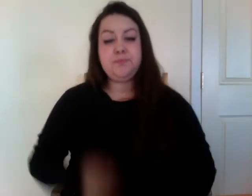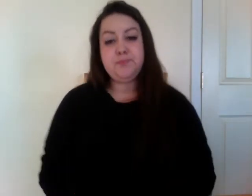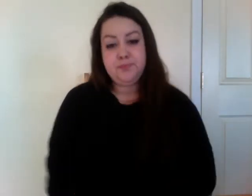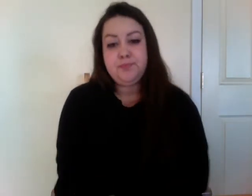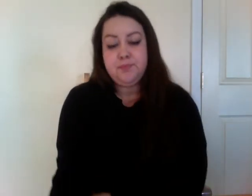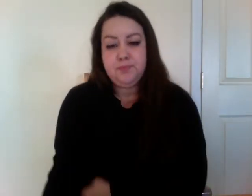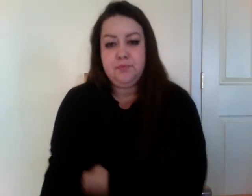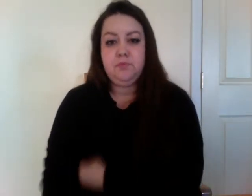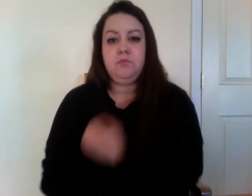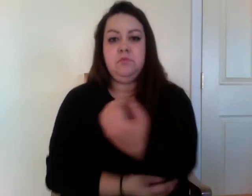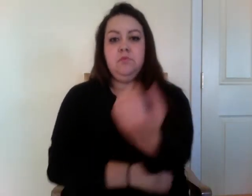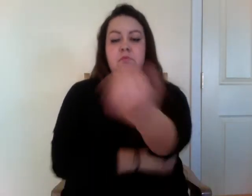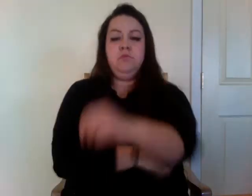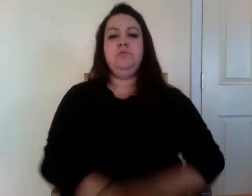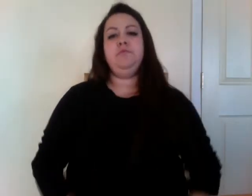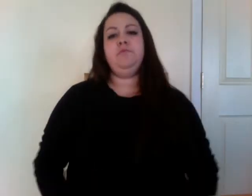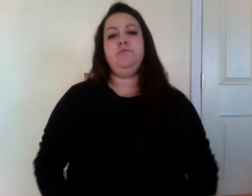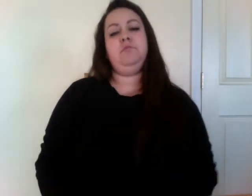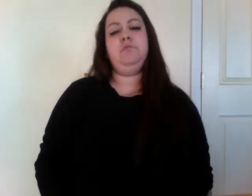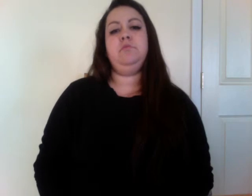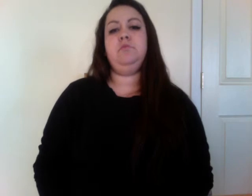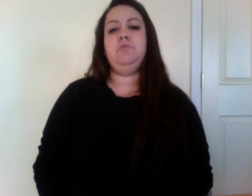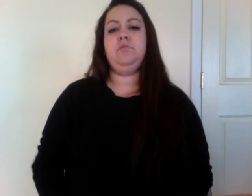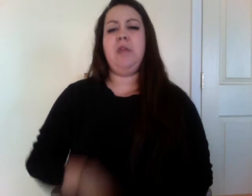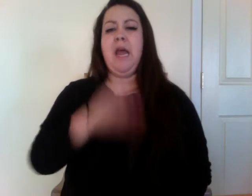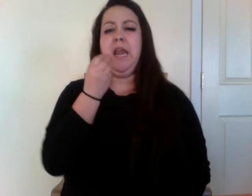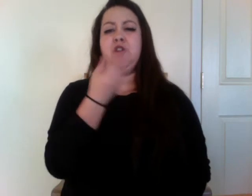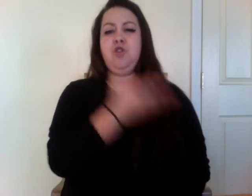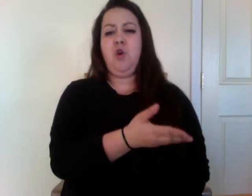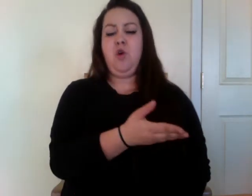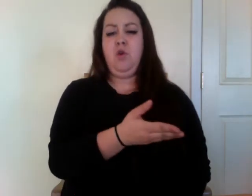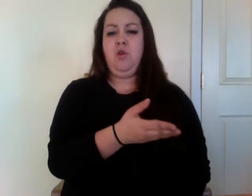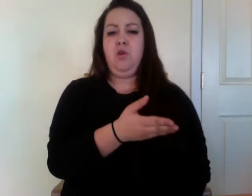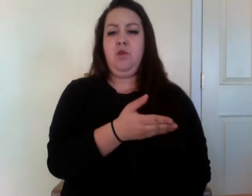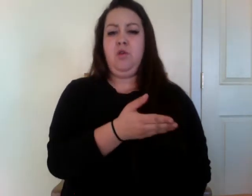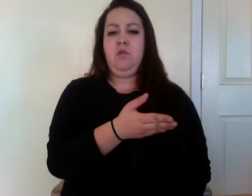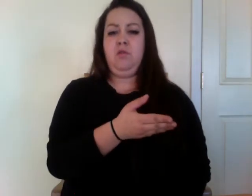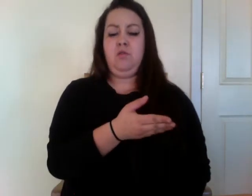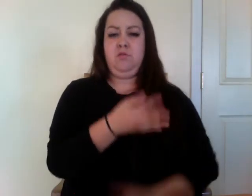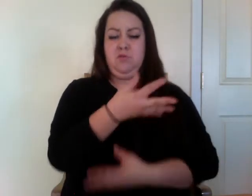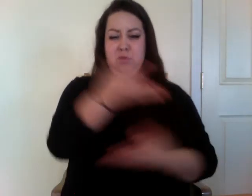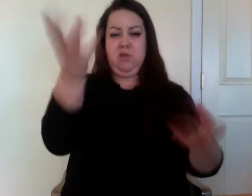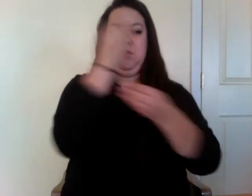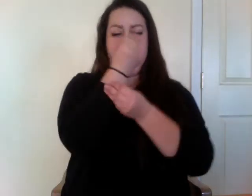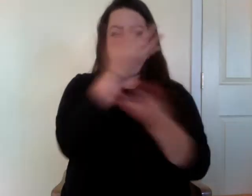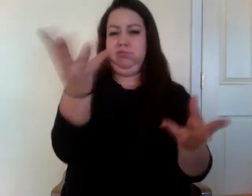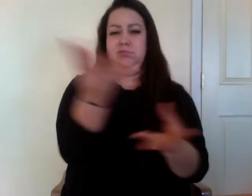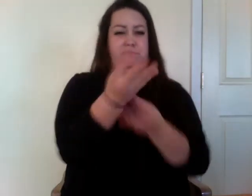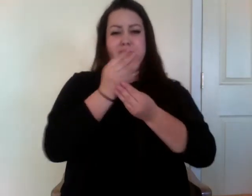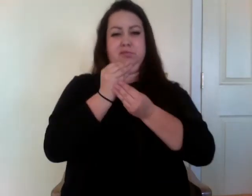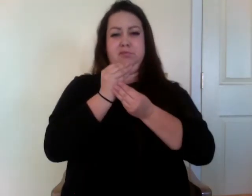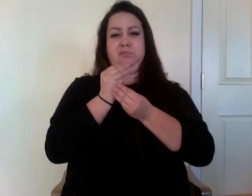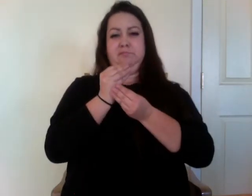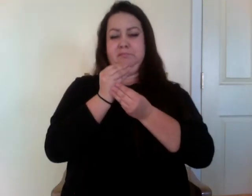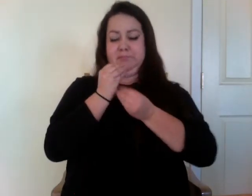I mentioned just a second ago the withholding of directory information, and that is a document that the student would have on file with us, with